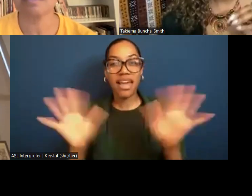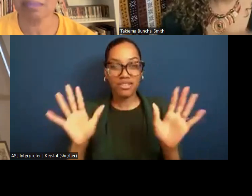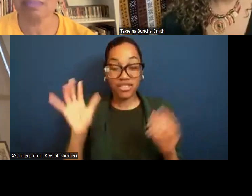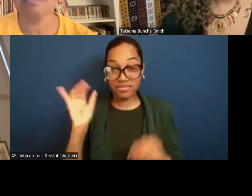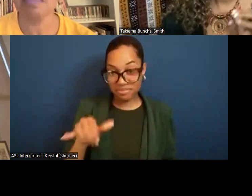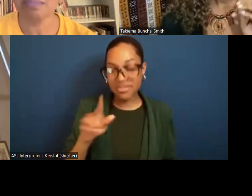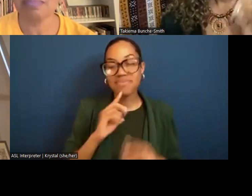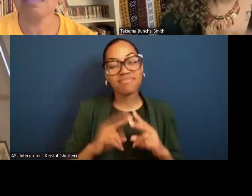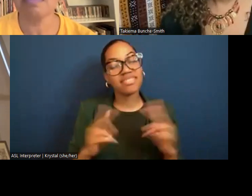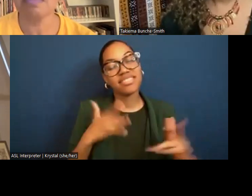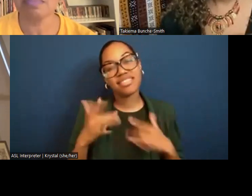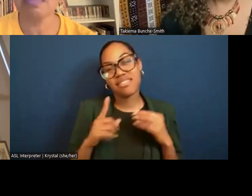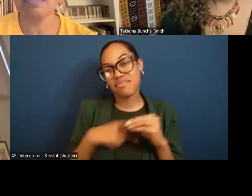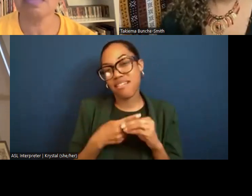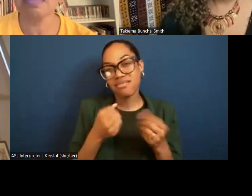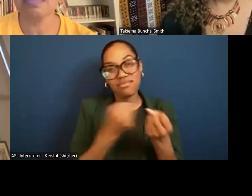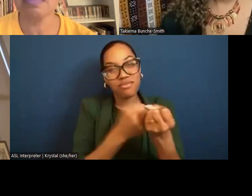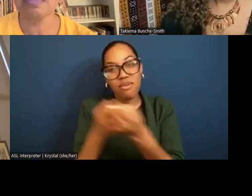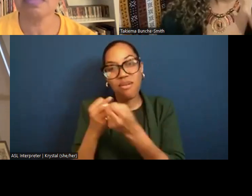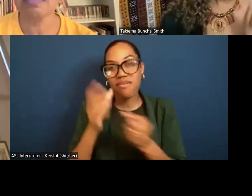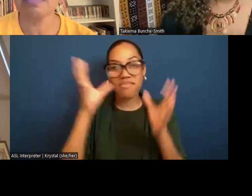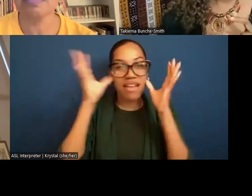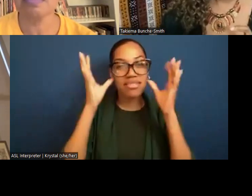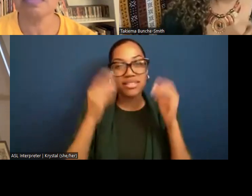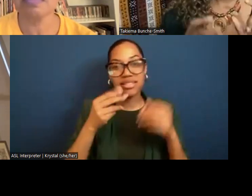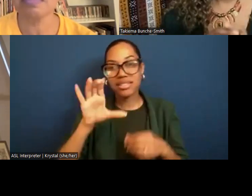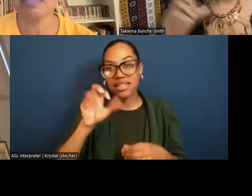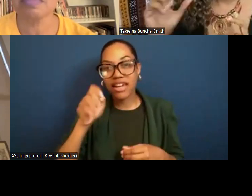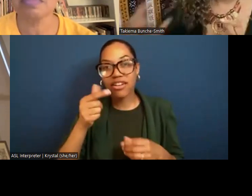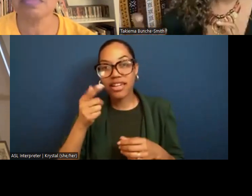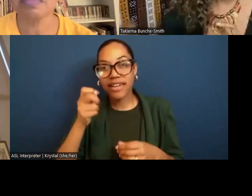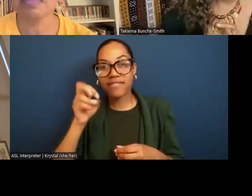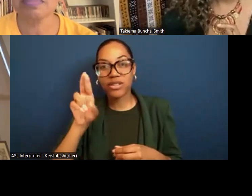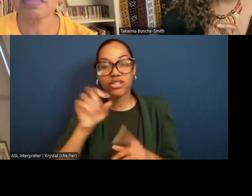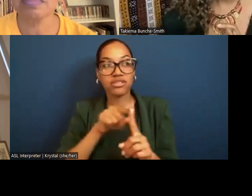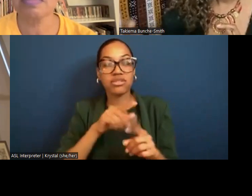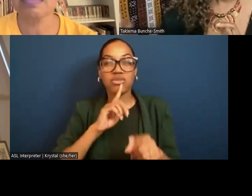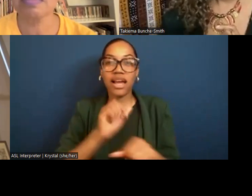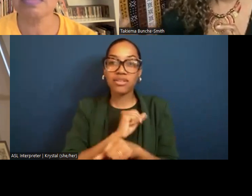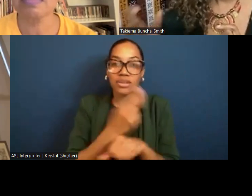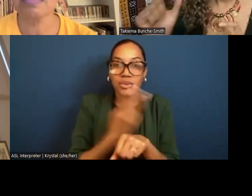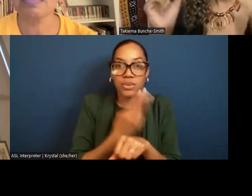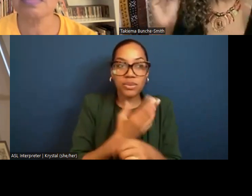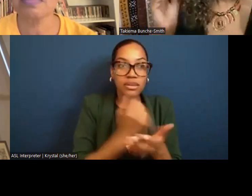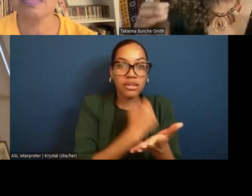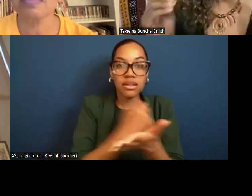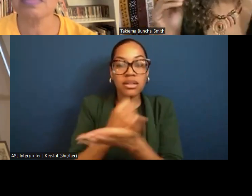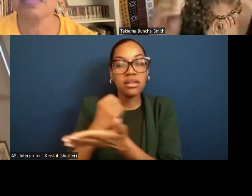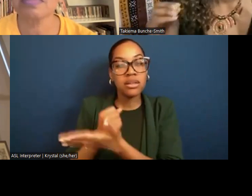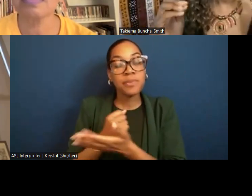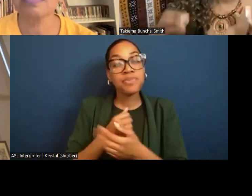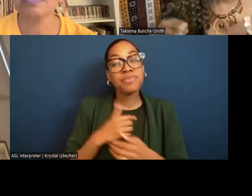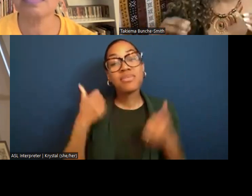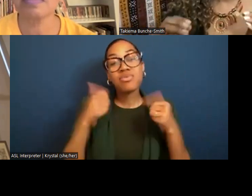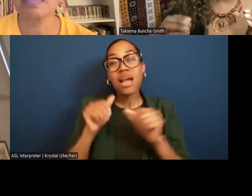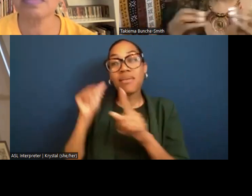really supporting caregivers to tap into, and also reminding educators that parent and